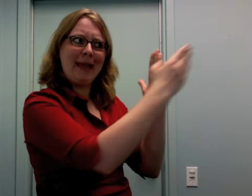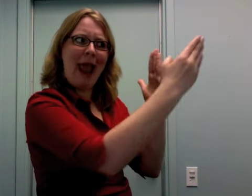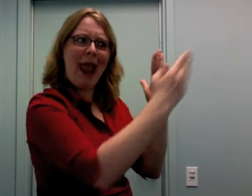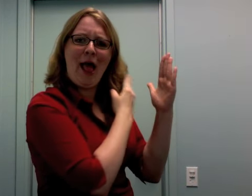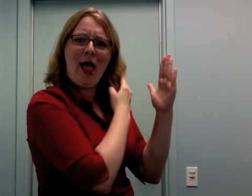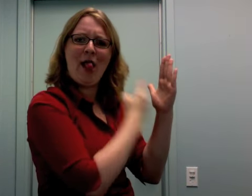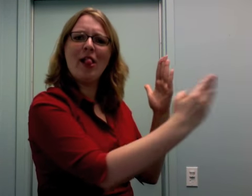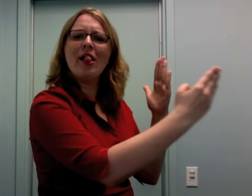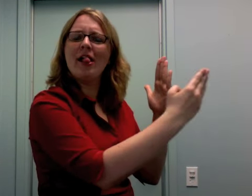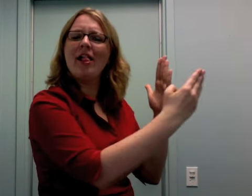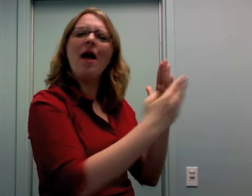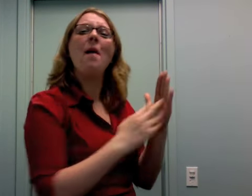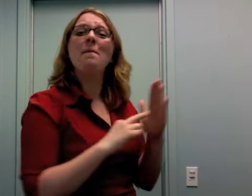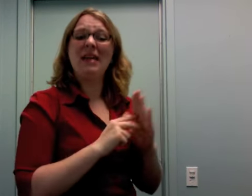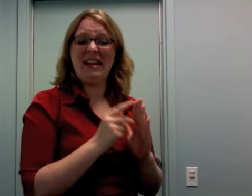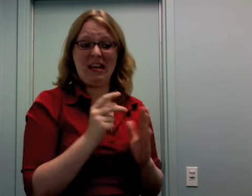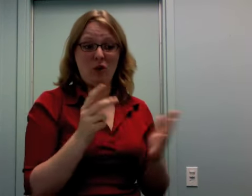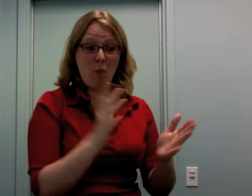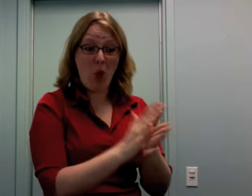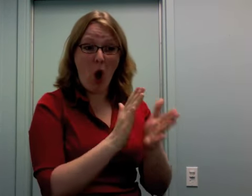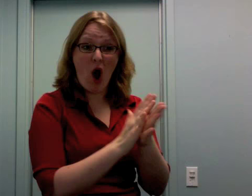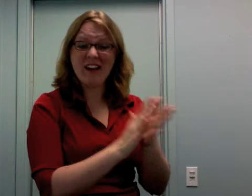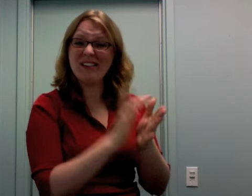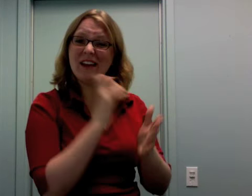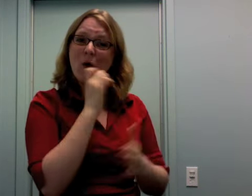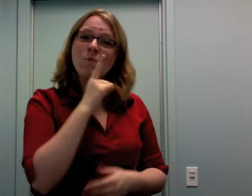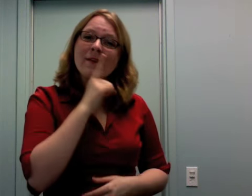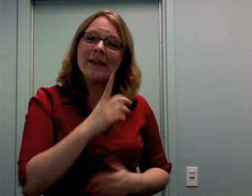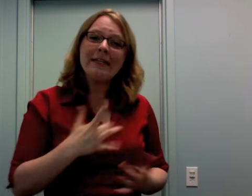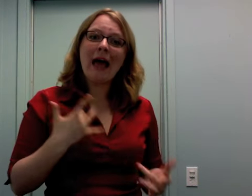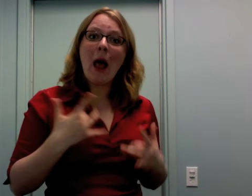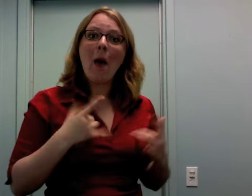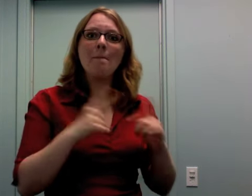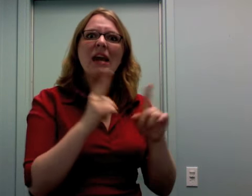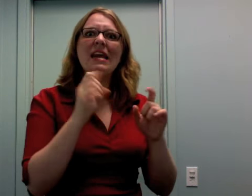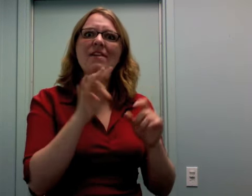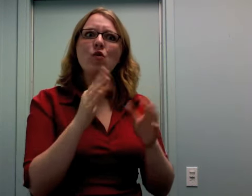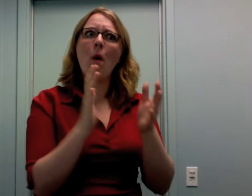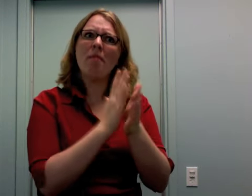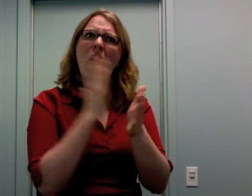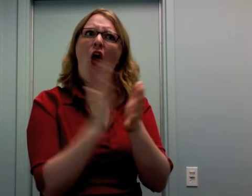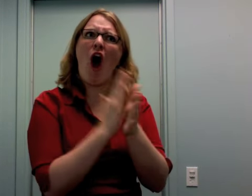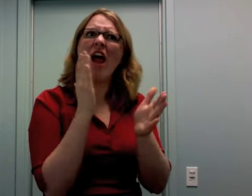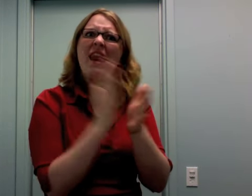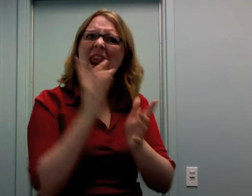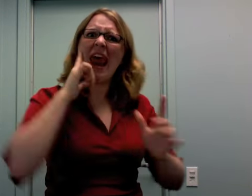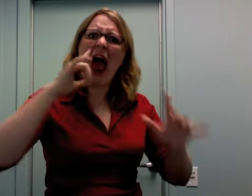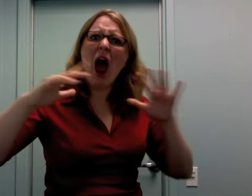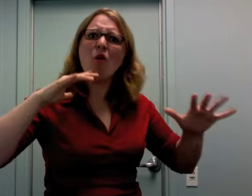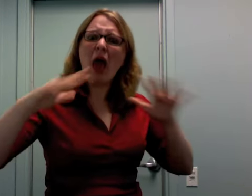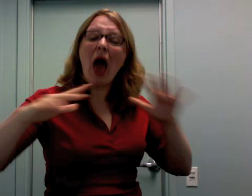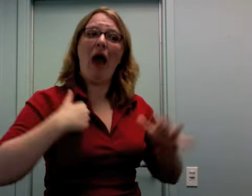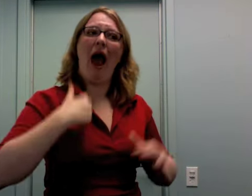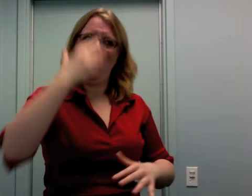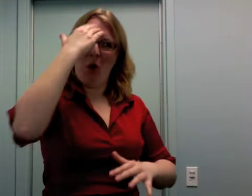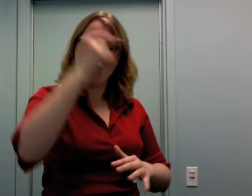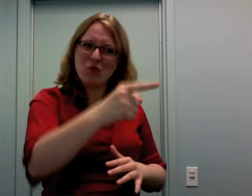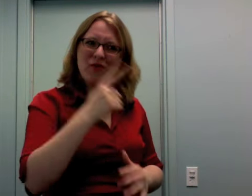not real exciting. But if you applaud louder and louder, then I'll know you think that's a real exciting